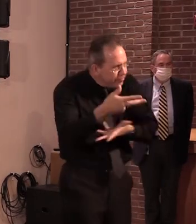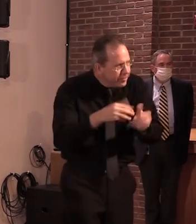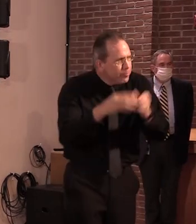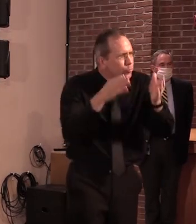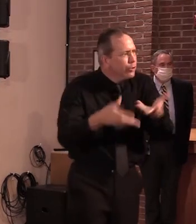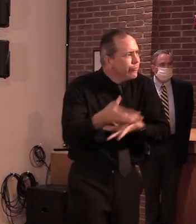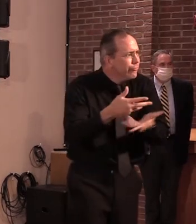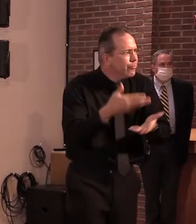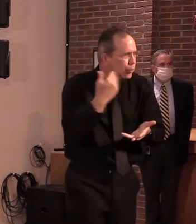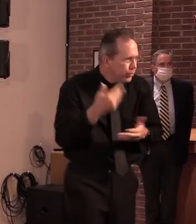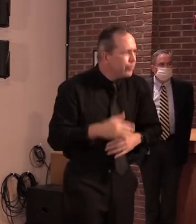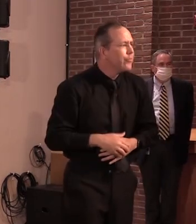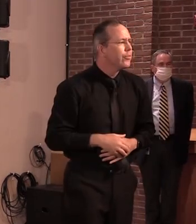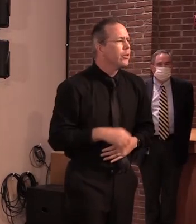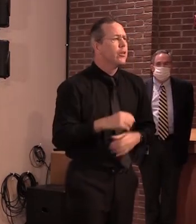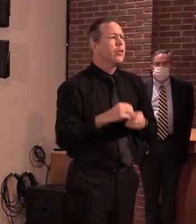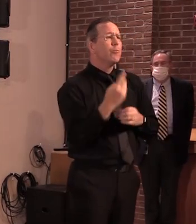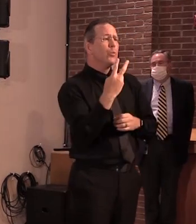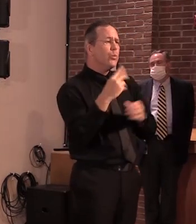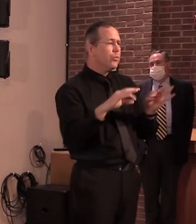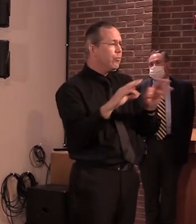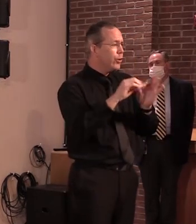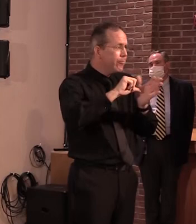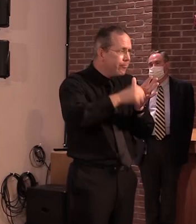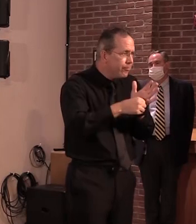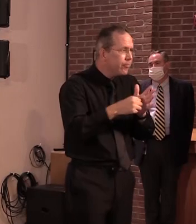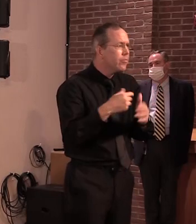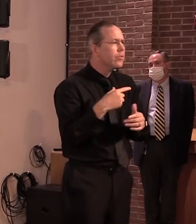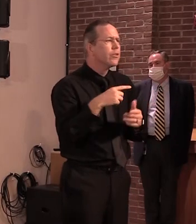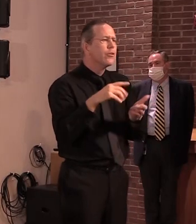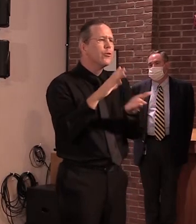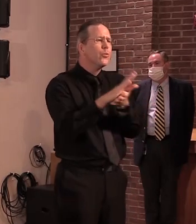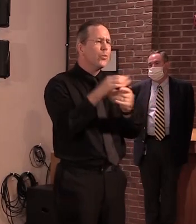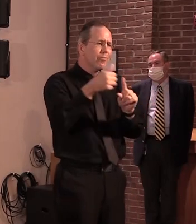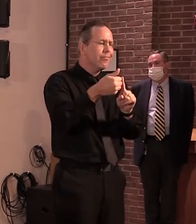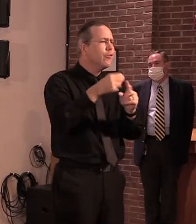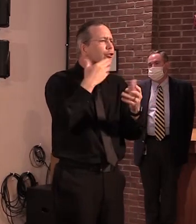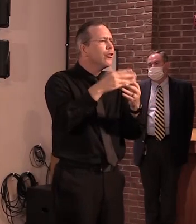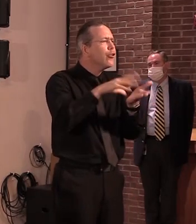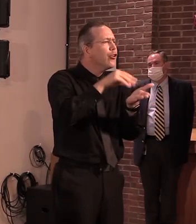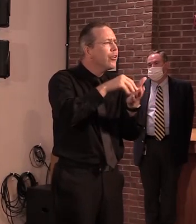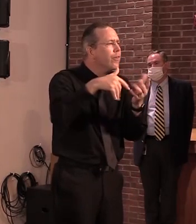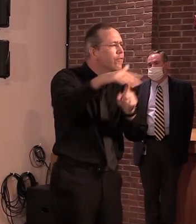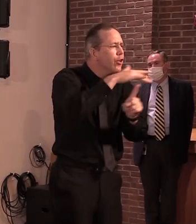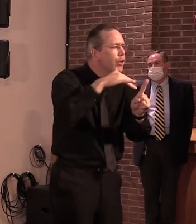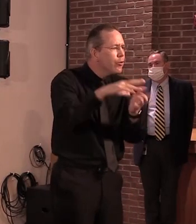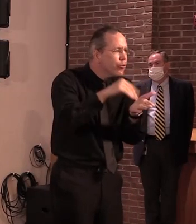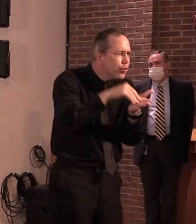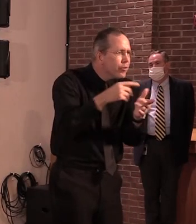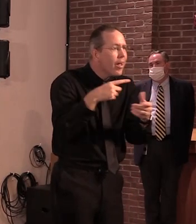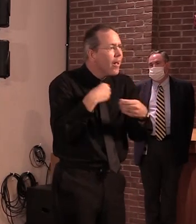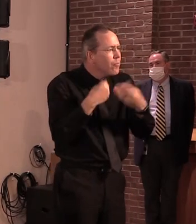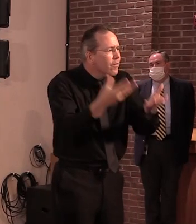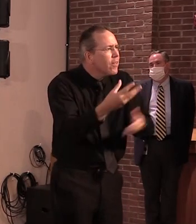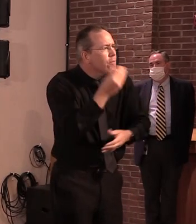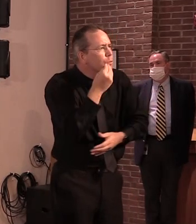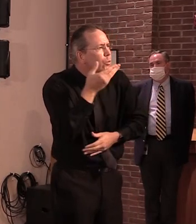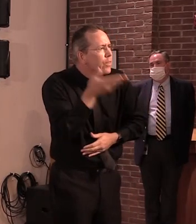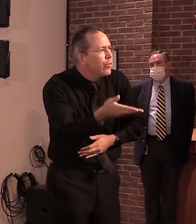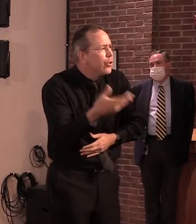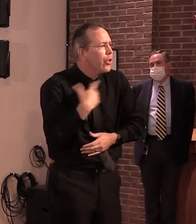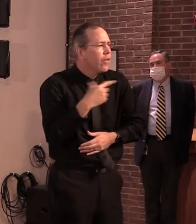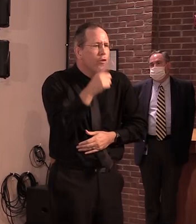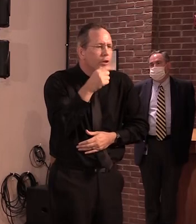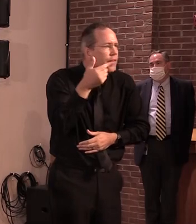also where they receive nutrition, developmental support, mental health support, and community connection. Kids are not doing okay